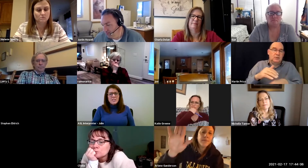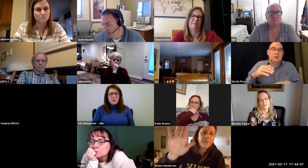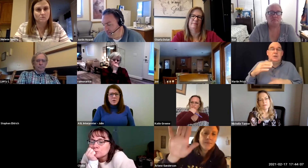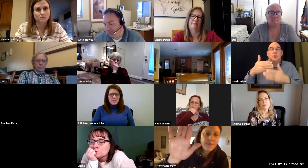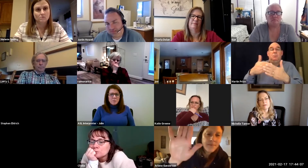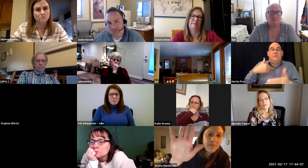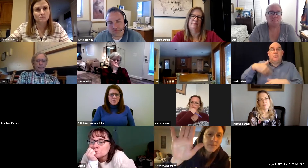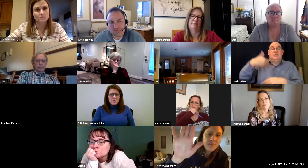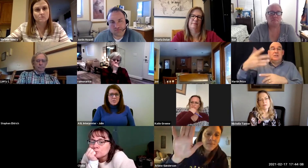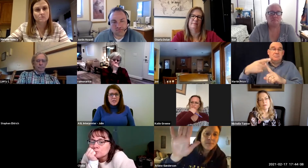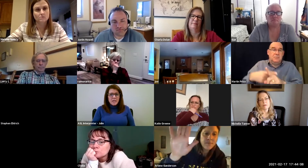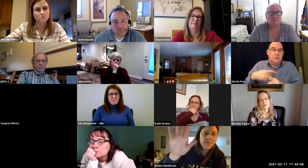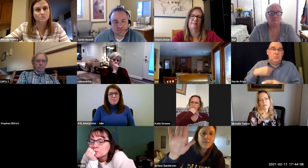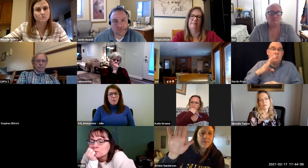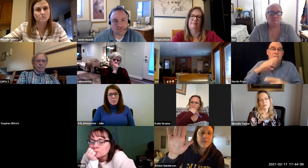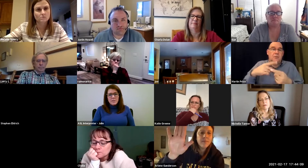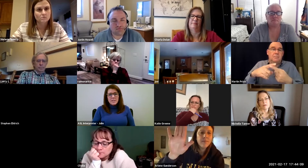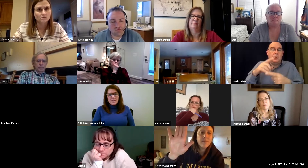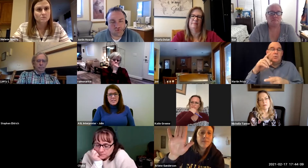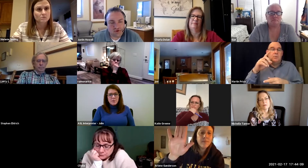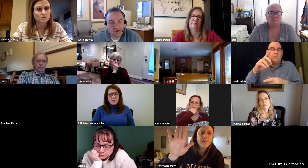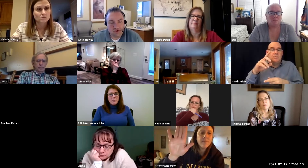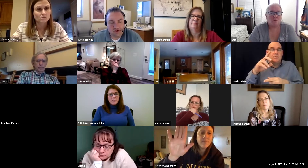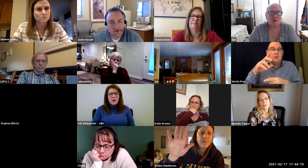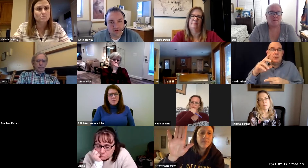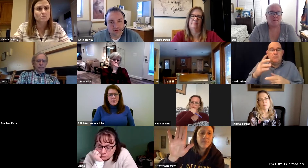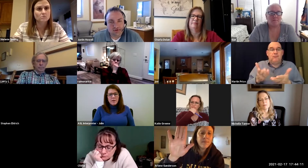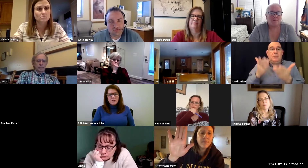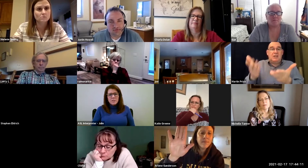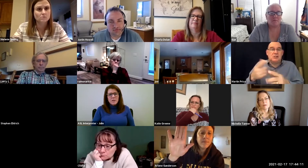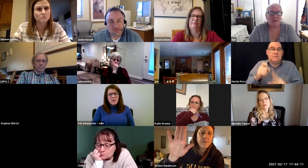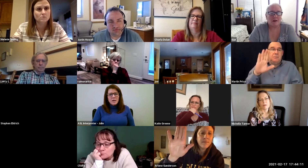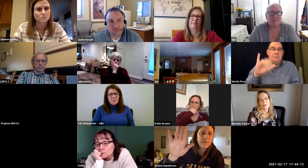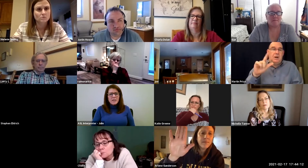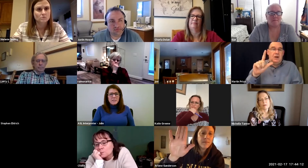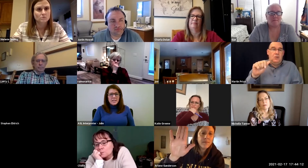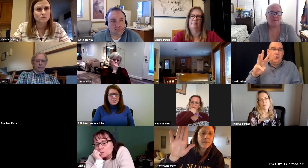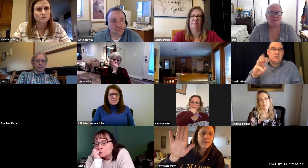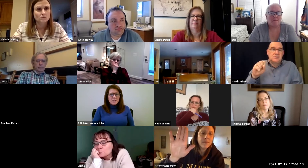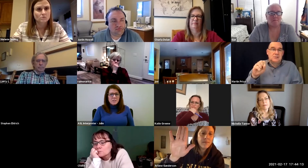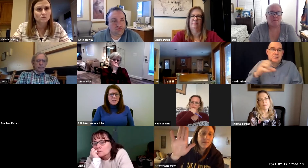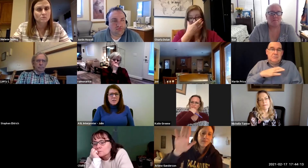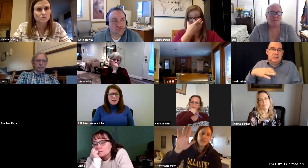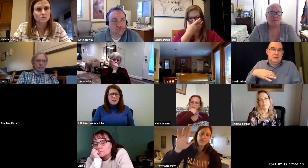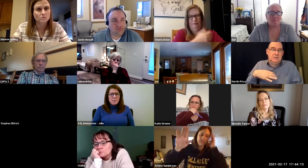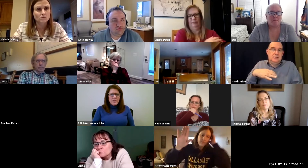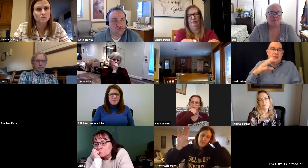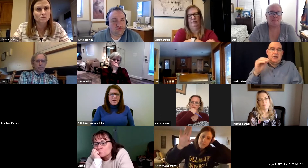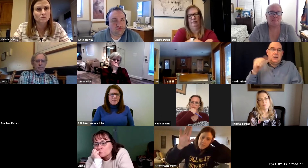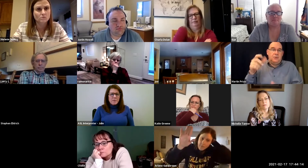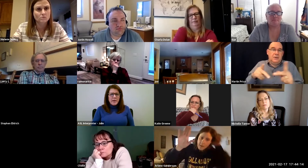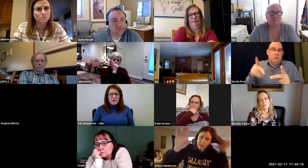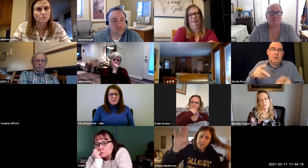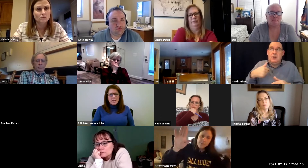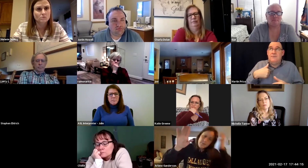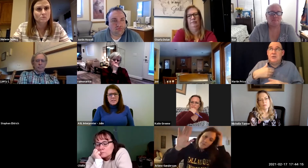So that's what I wanted to review with you tonight. Before we meet again next month, we will talk about recommendations to